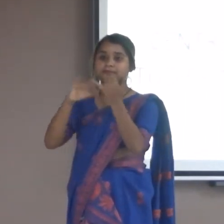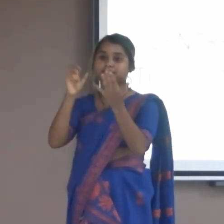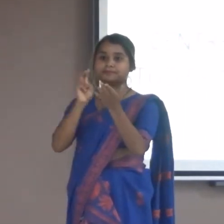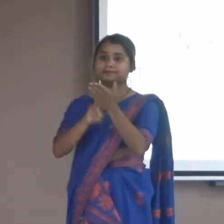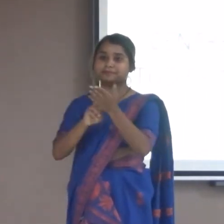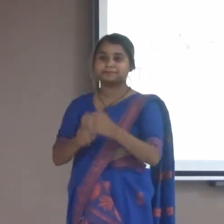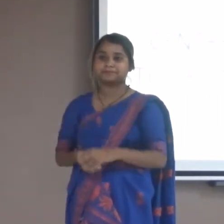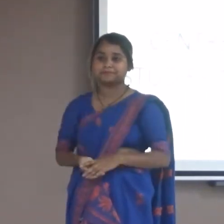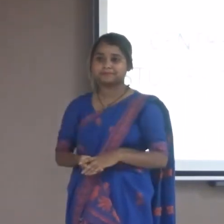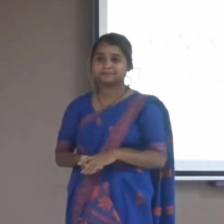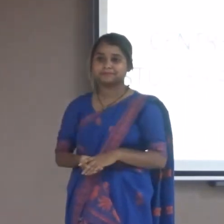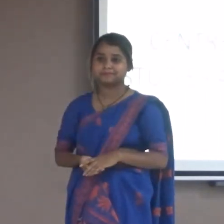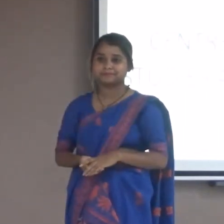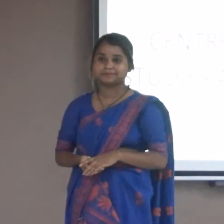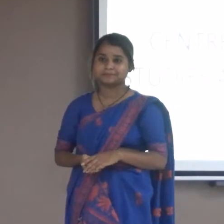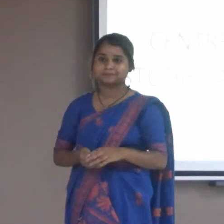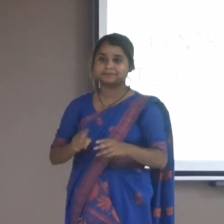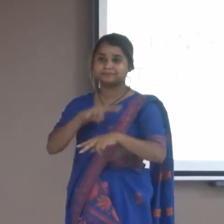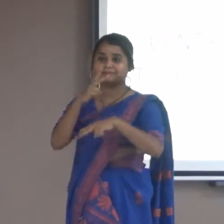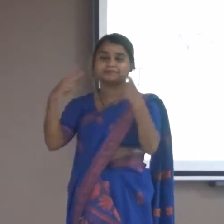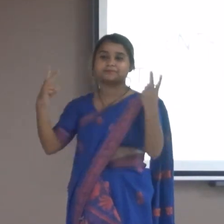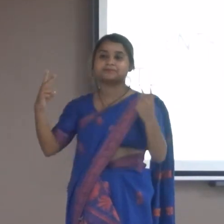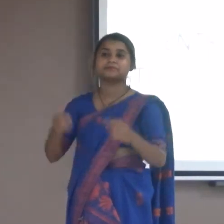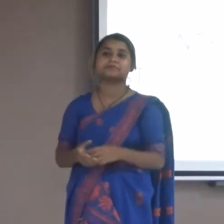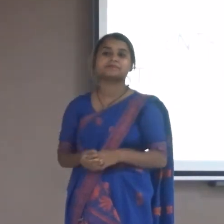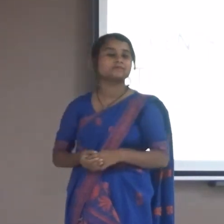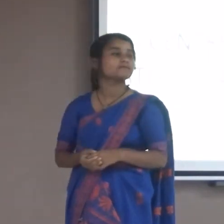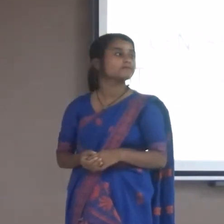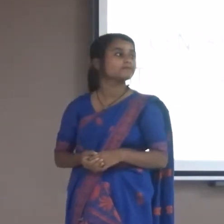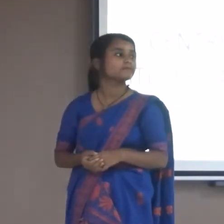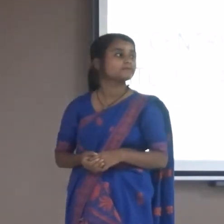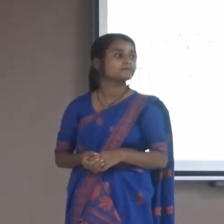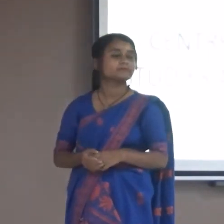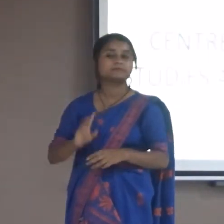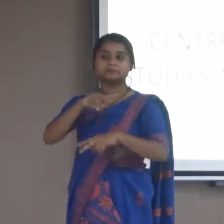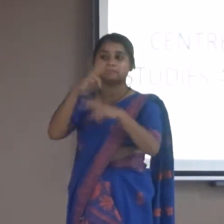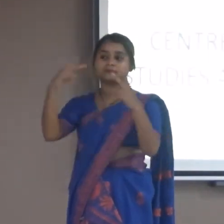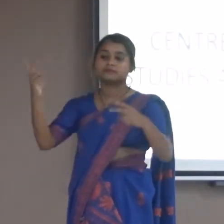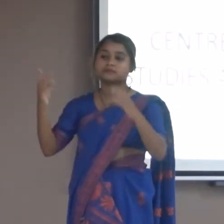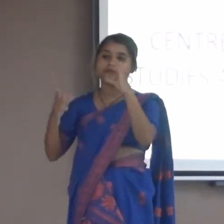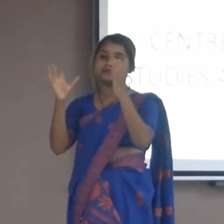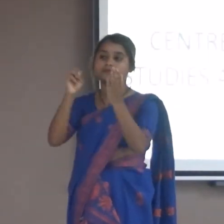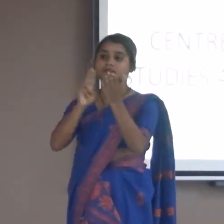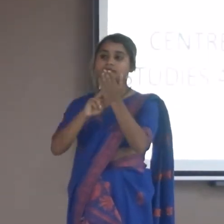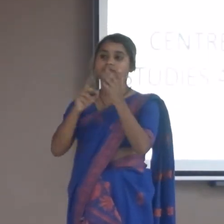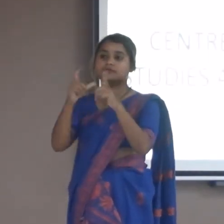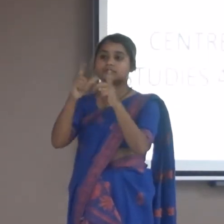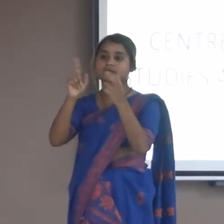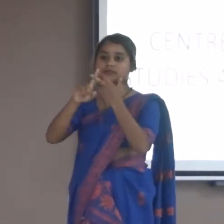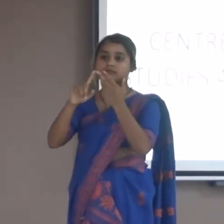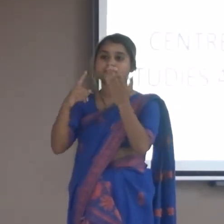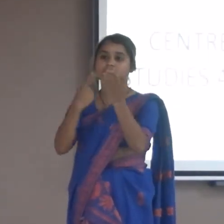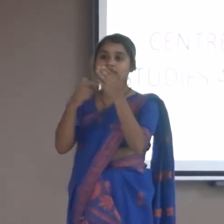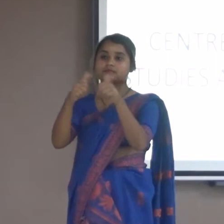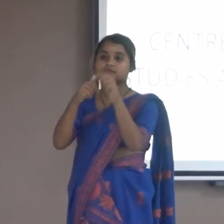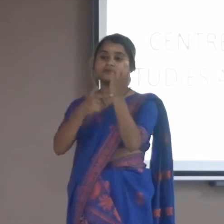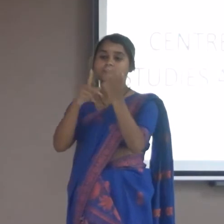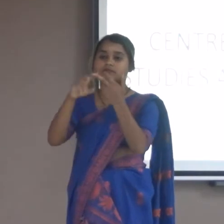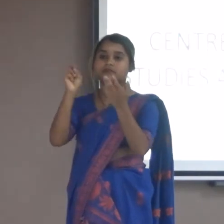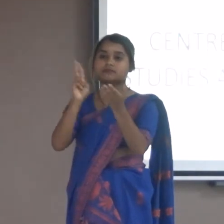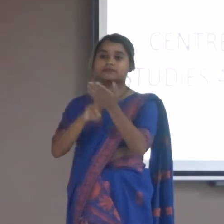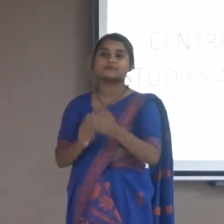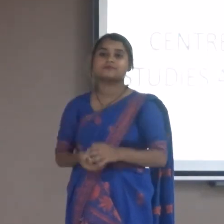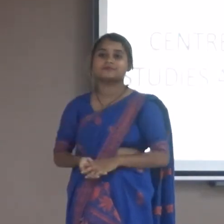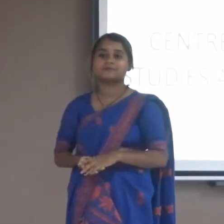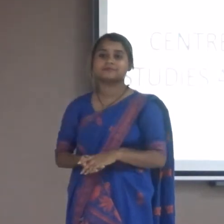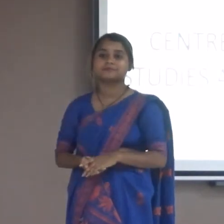itself, I think, requires some reconsideration, more so that we look